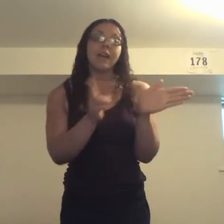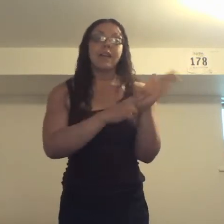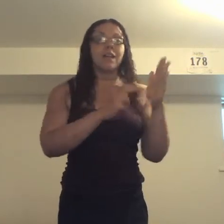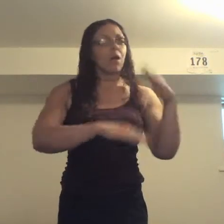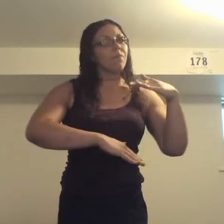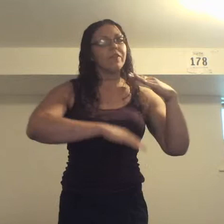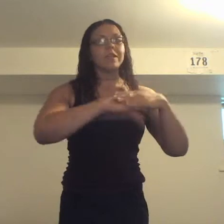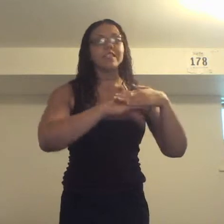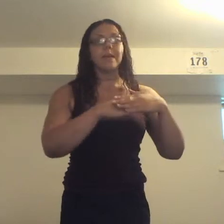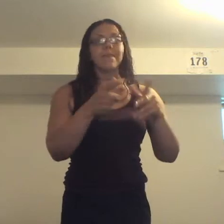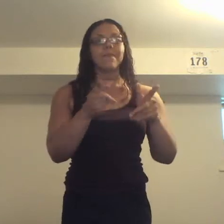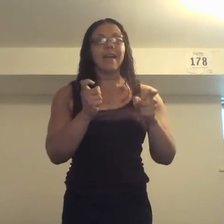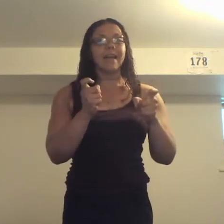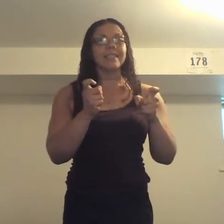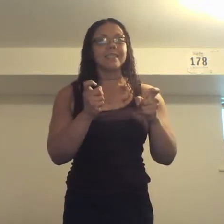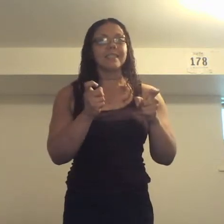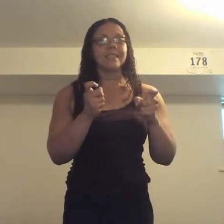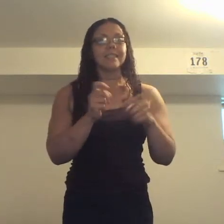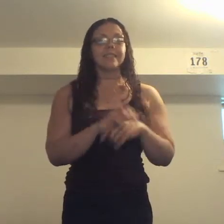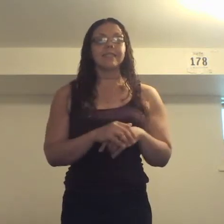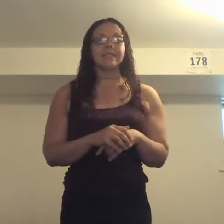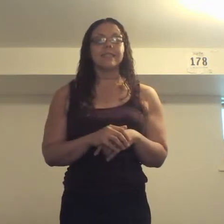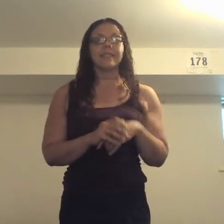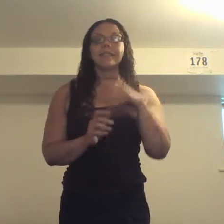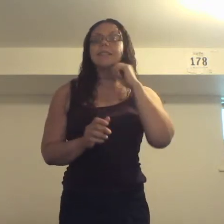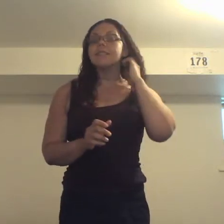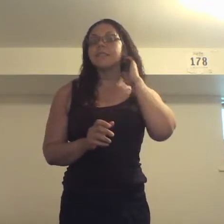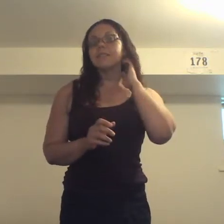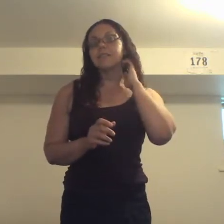that you get right on the stick, even as early as April or